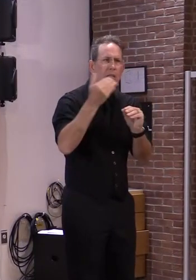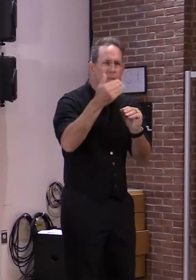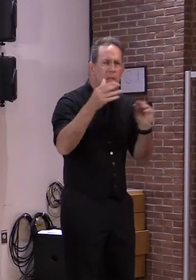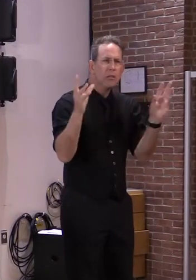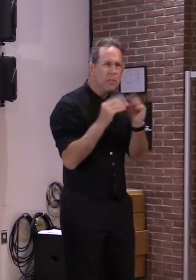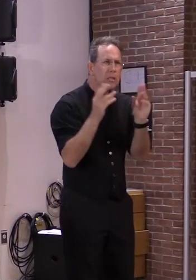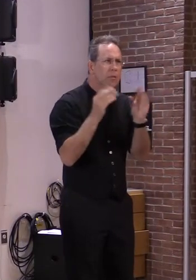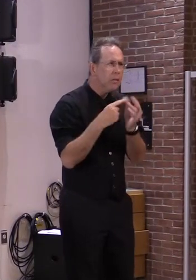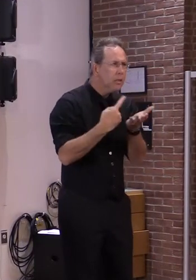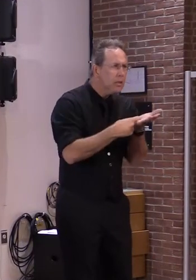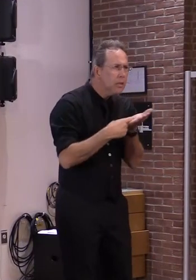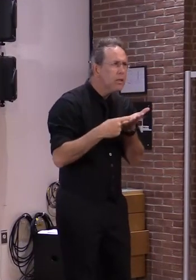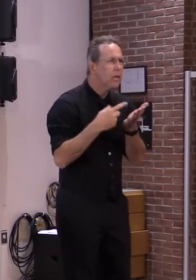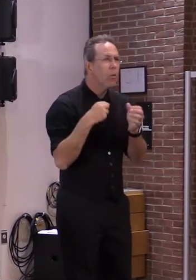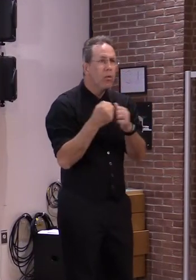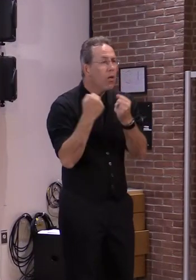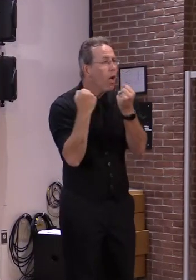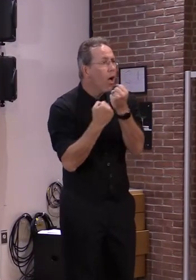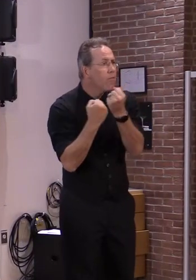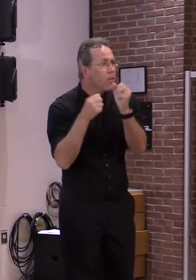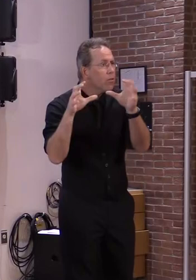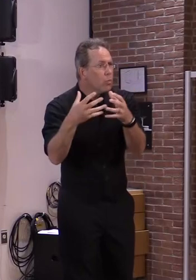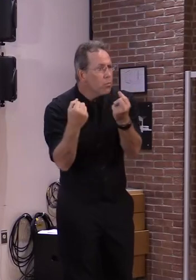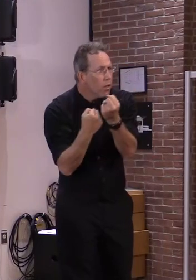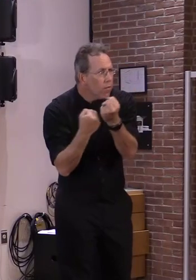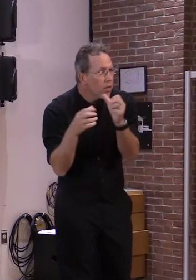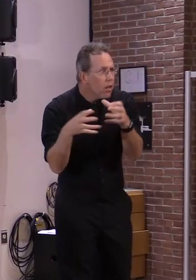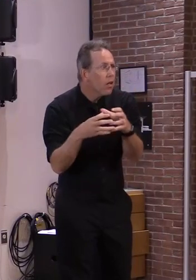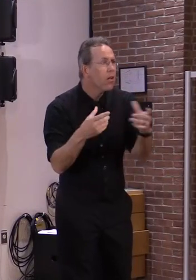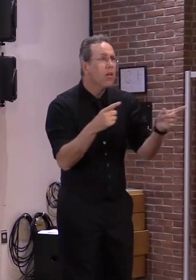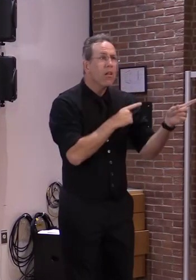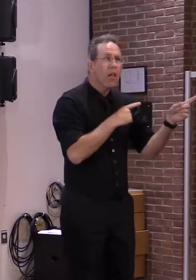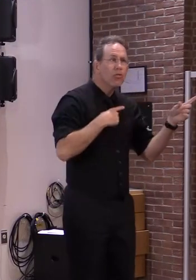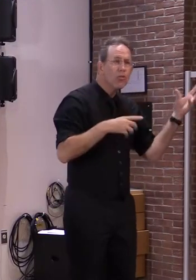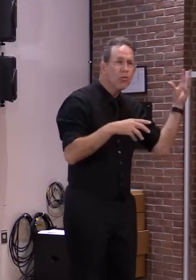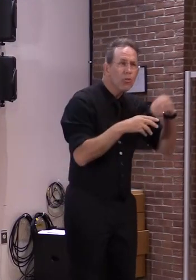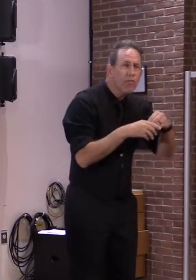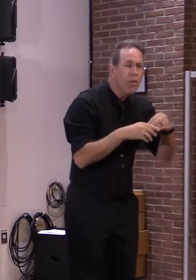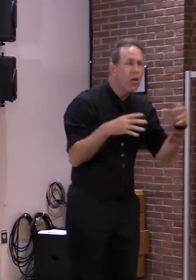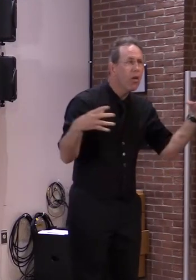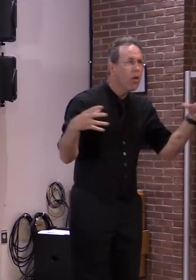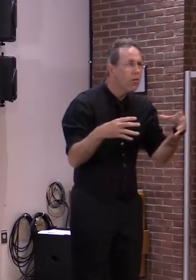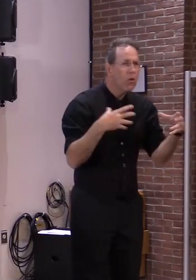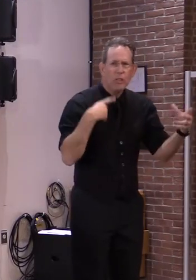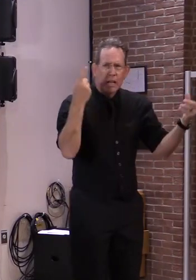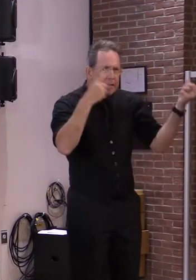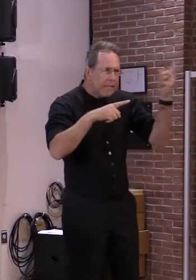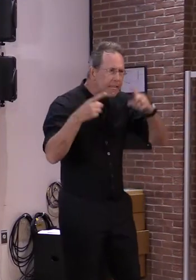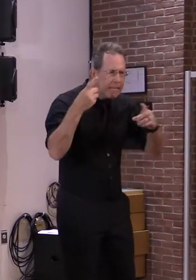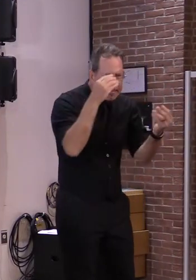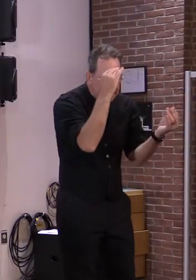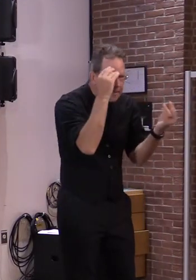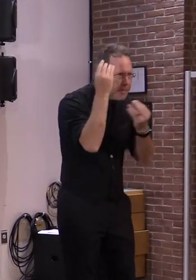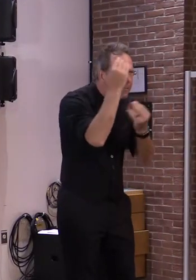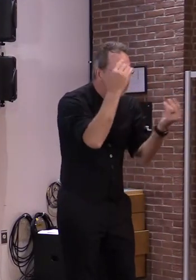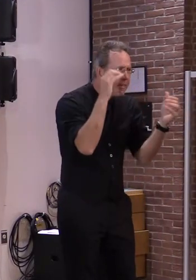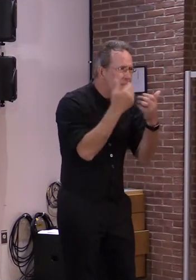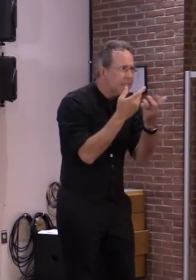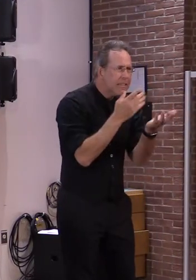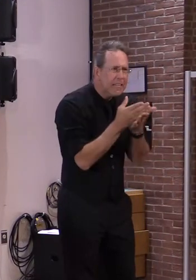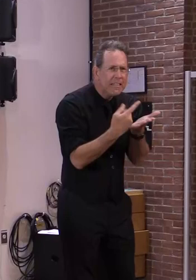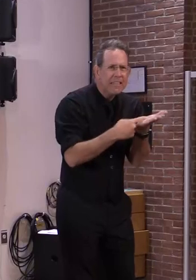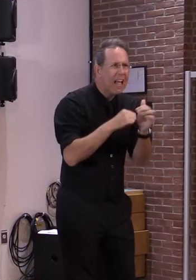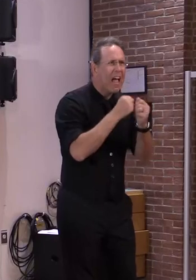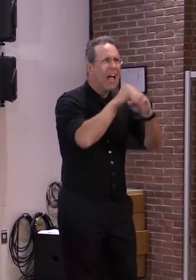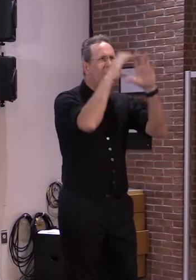really try to come to consensus, which we did, on how this program should sort of